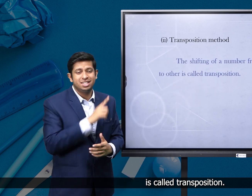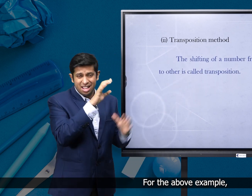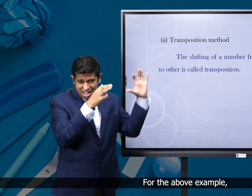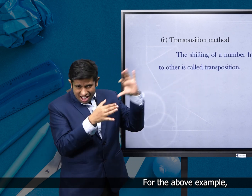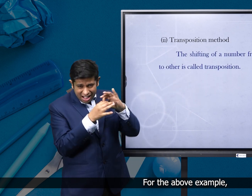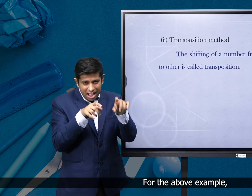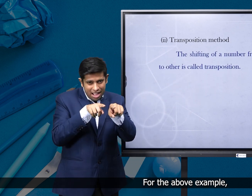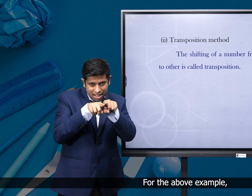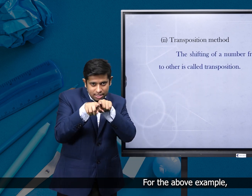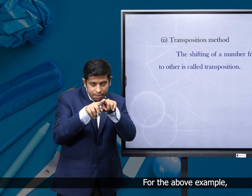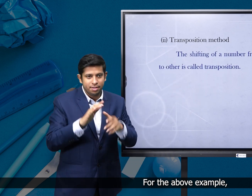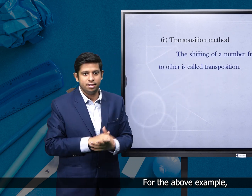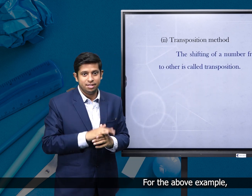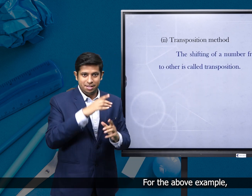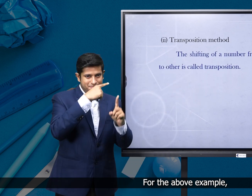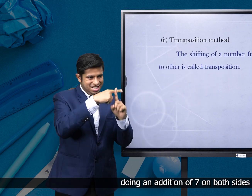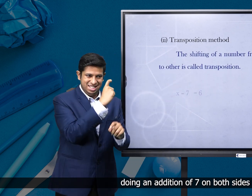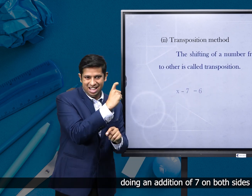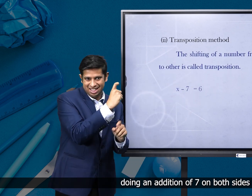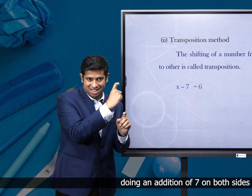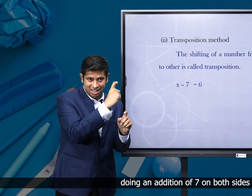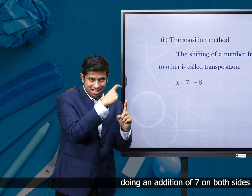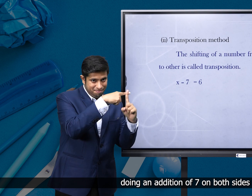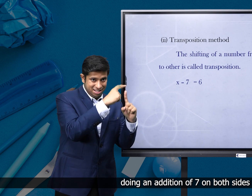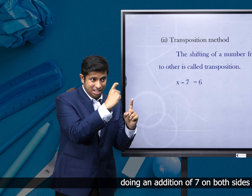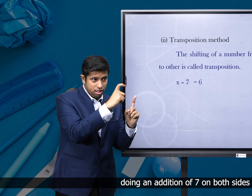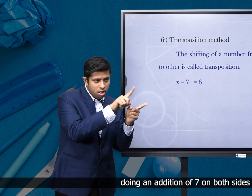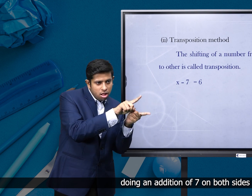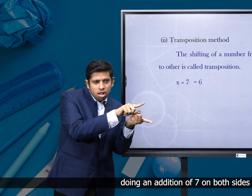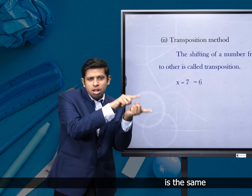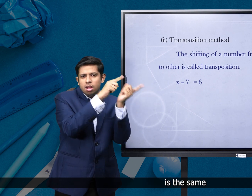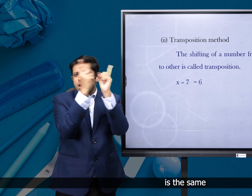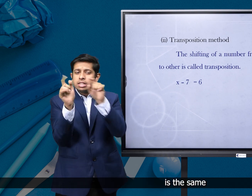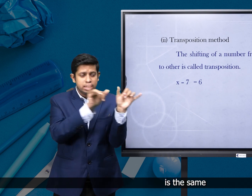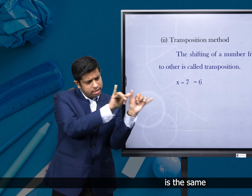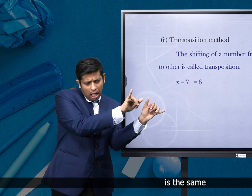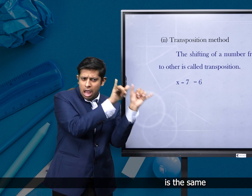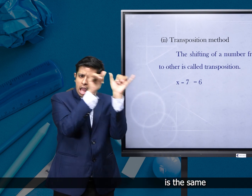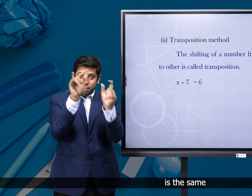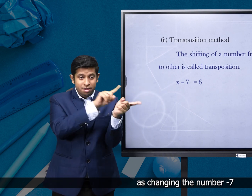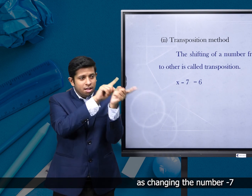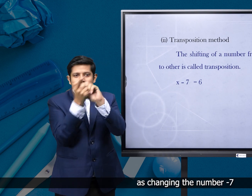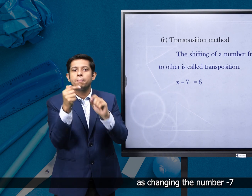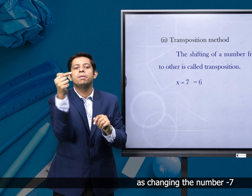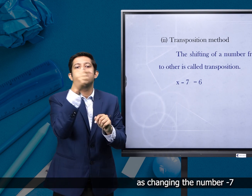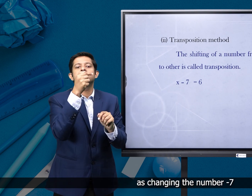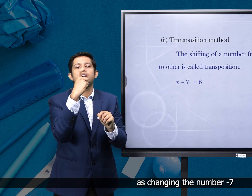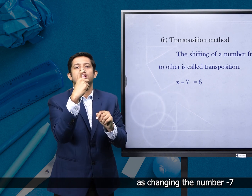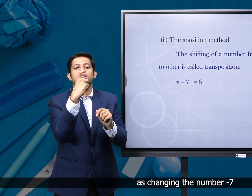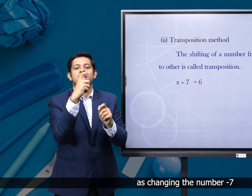For the above example, doing an addition of 7 on both sides is the same as changing the number minus